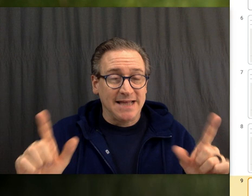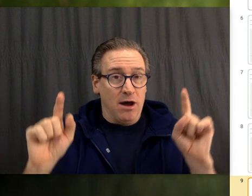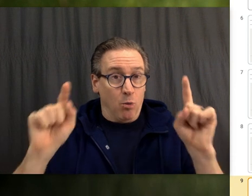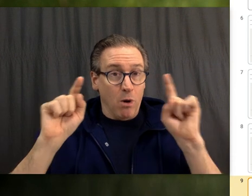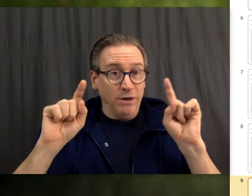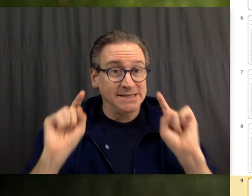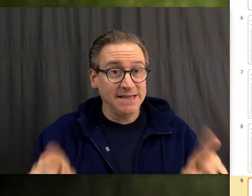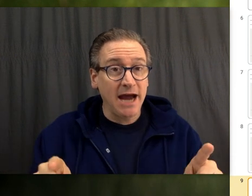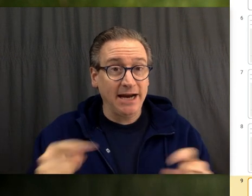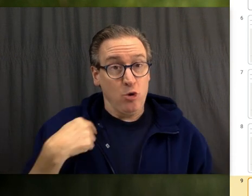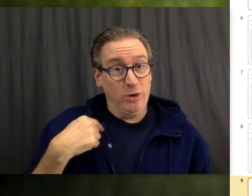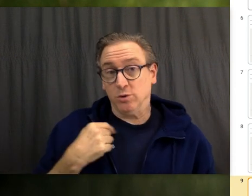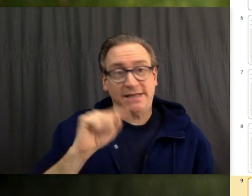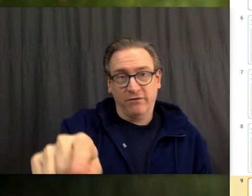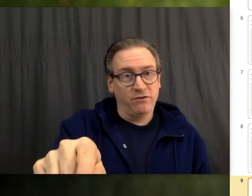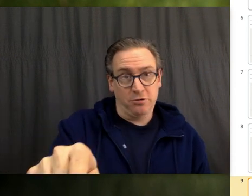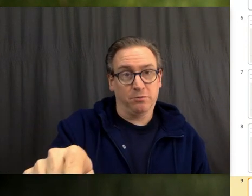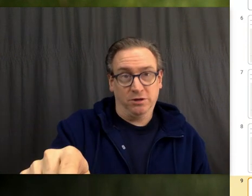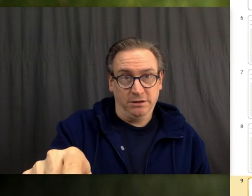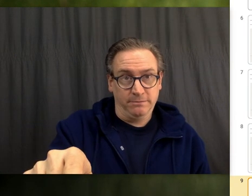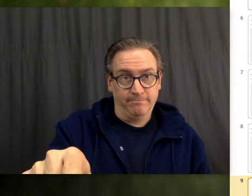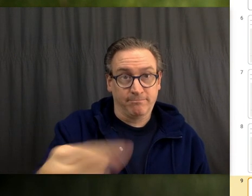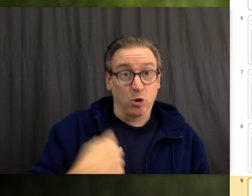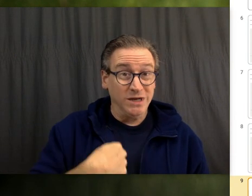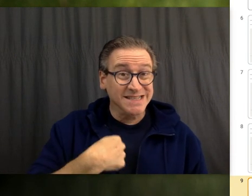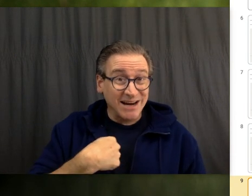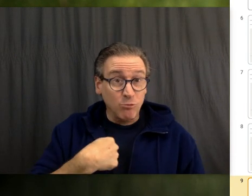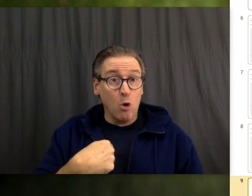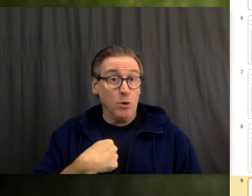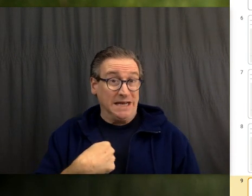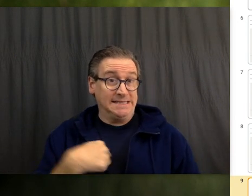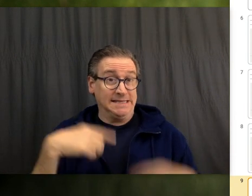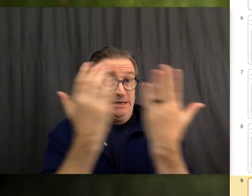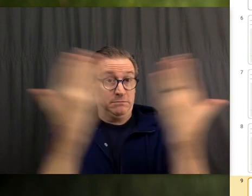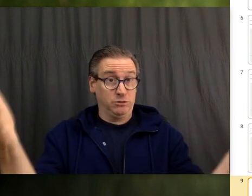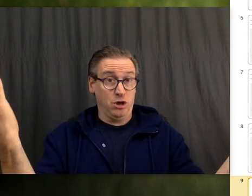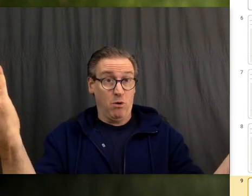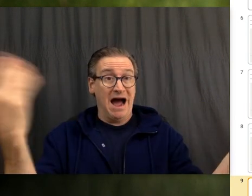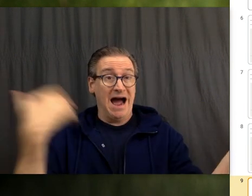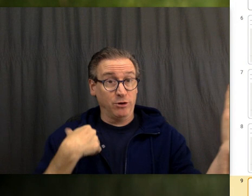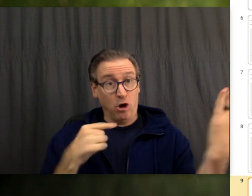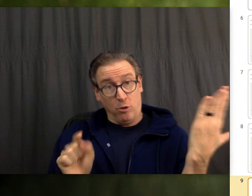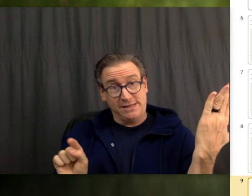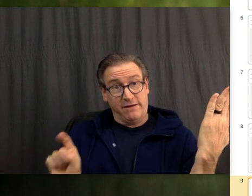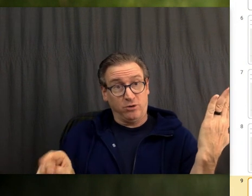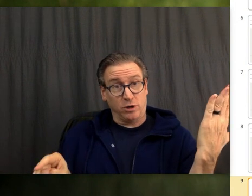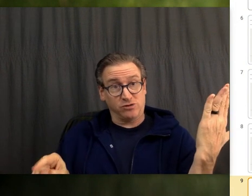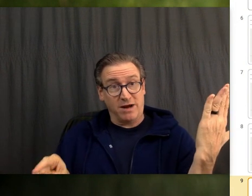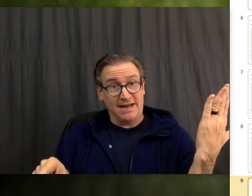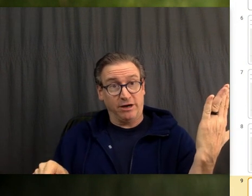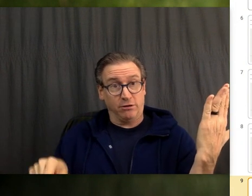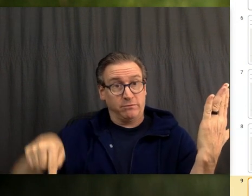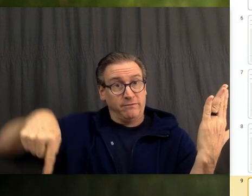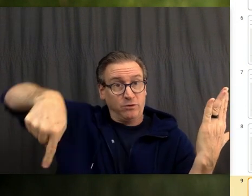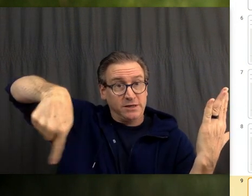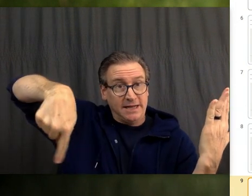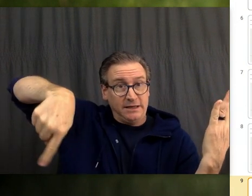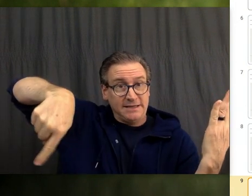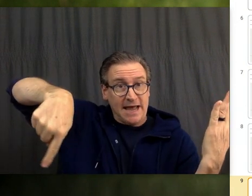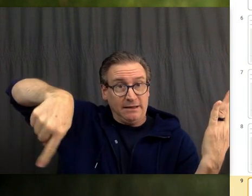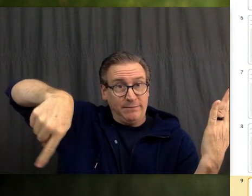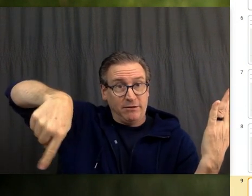used to that. When we sign, we don't sign for the other person. We sign what we see. So I would always say Florida's right down here.